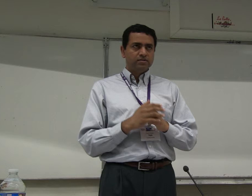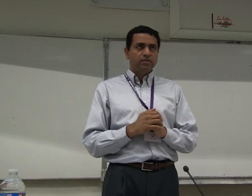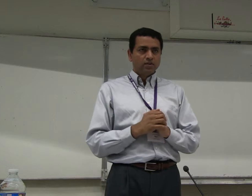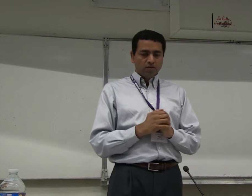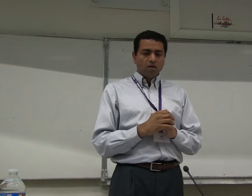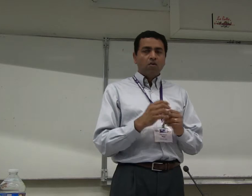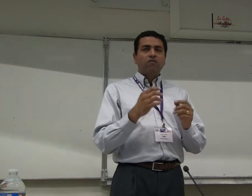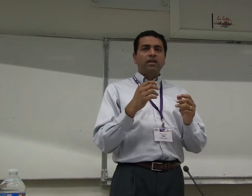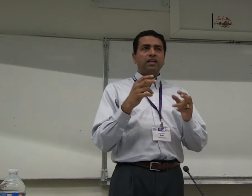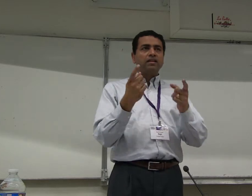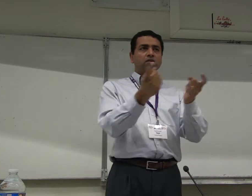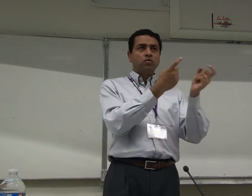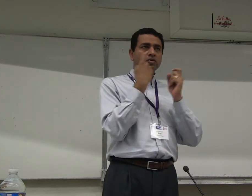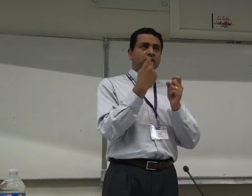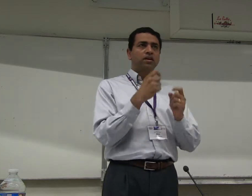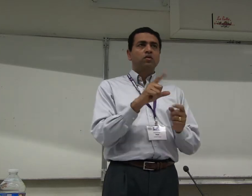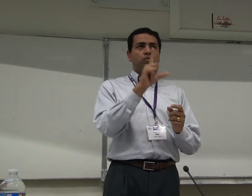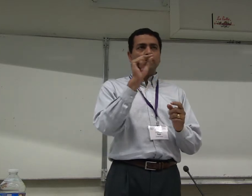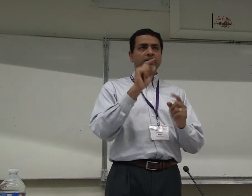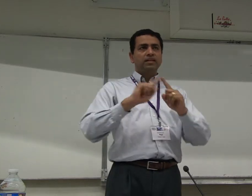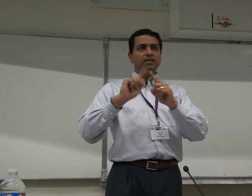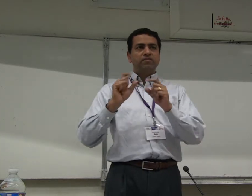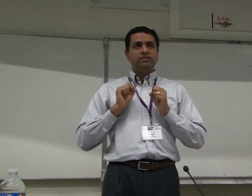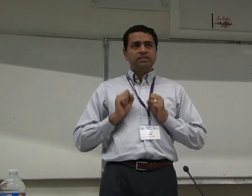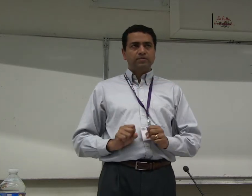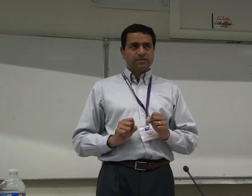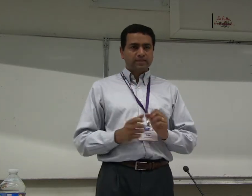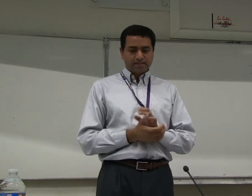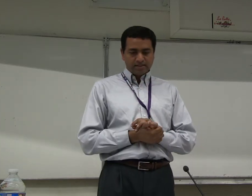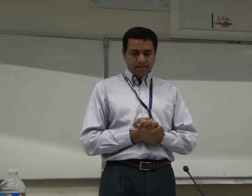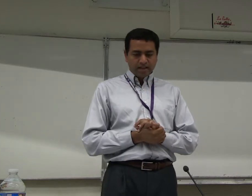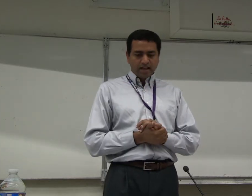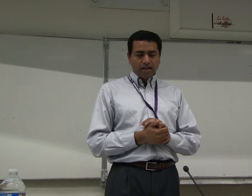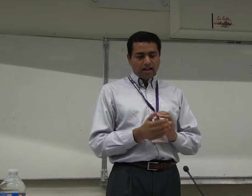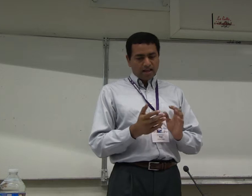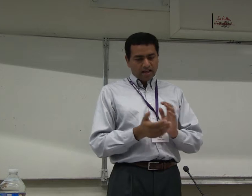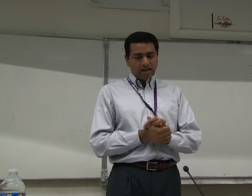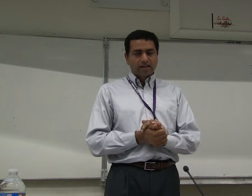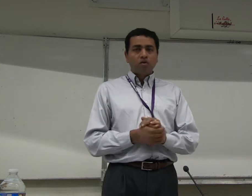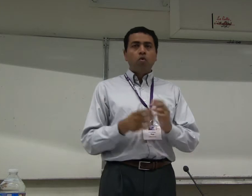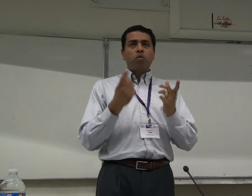So we did a study with 20 different subjects and 2 different videos.